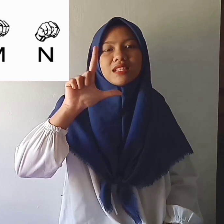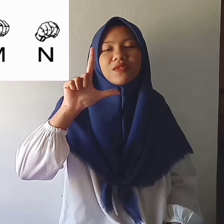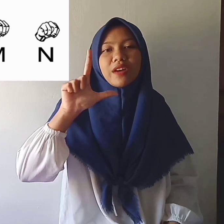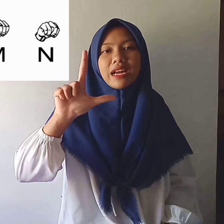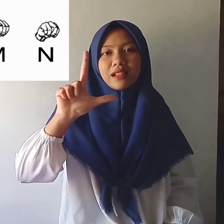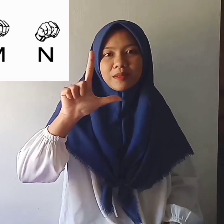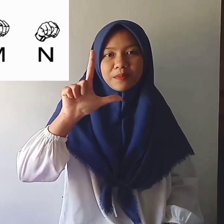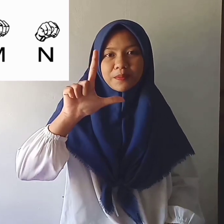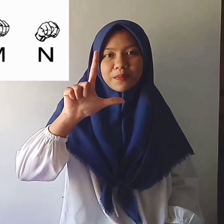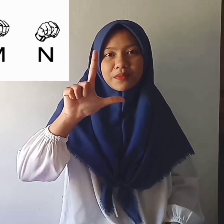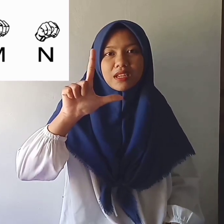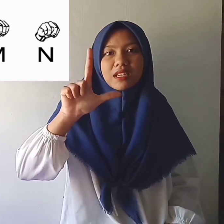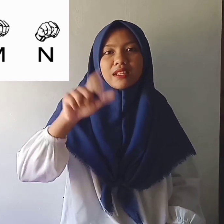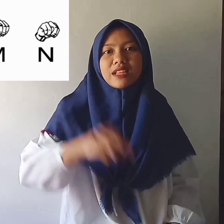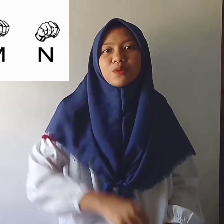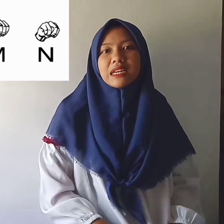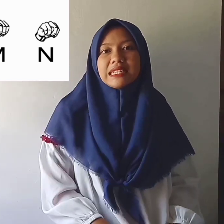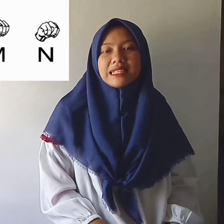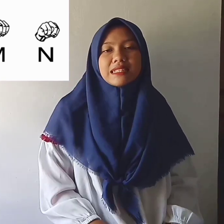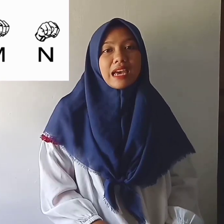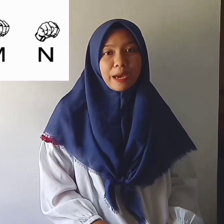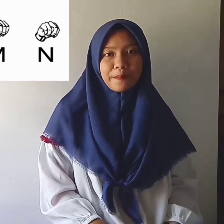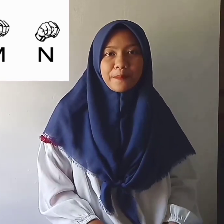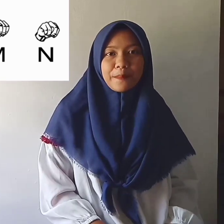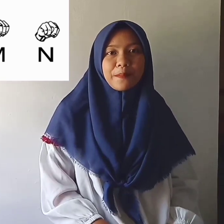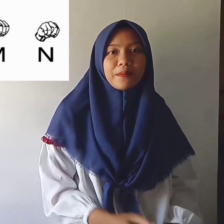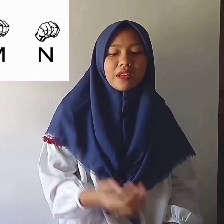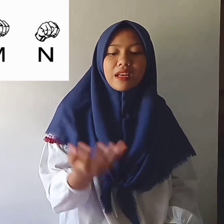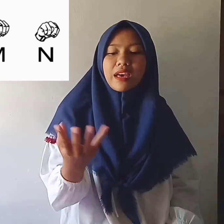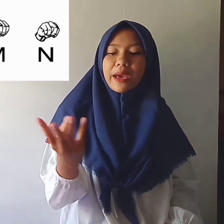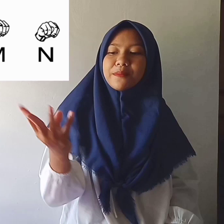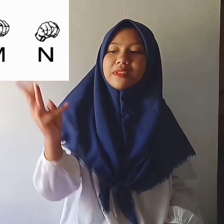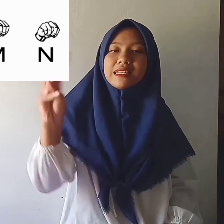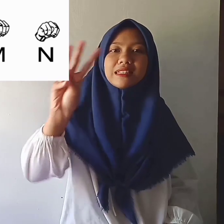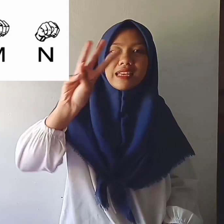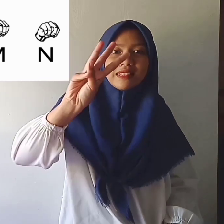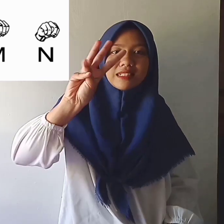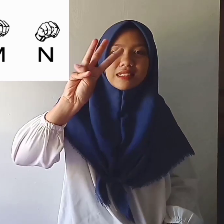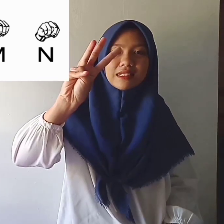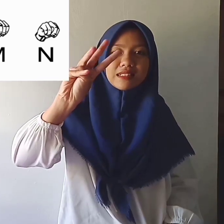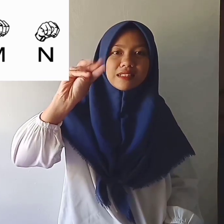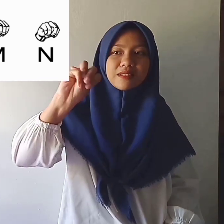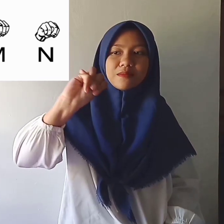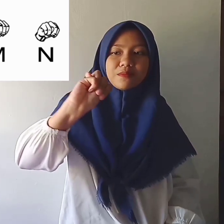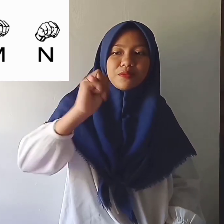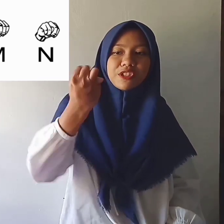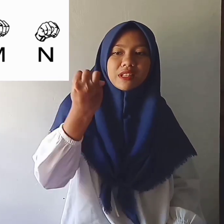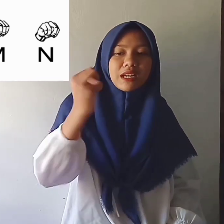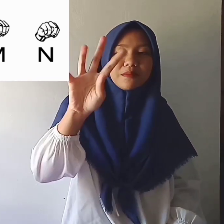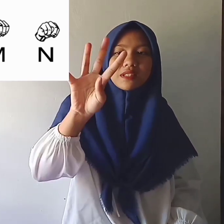for L. The next one is M. M is like this. Put your thumbs